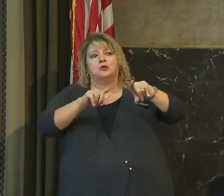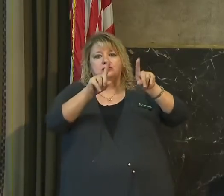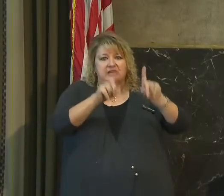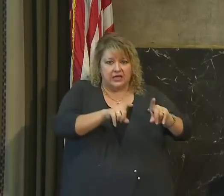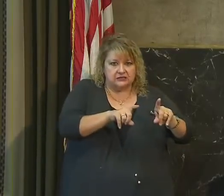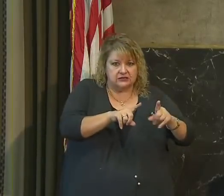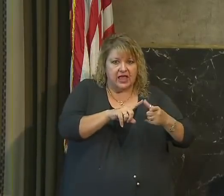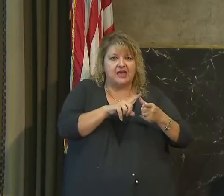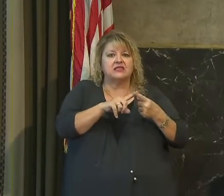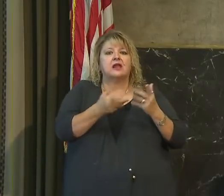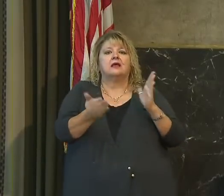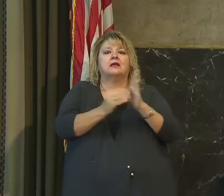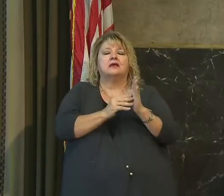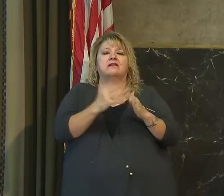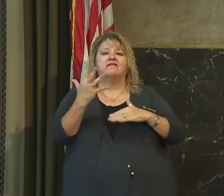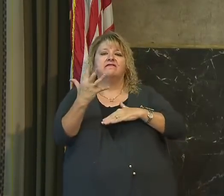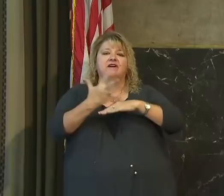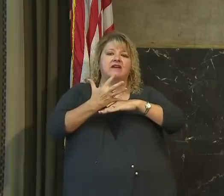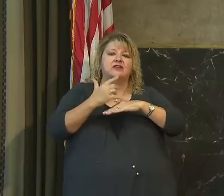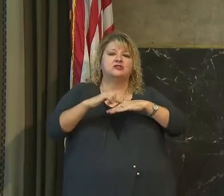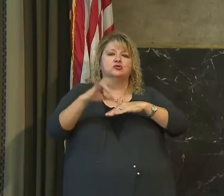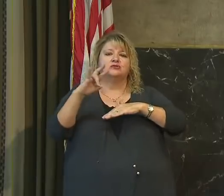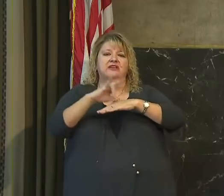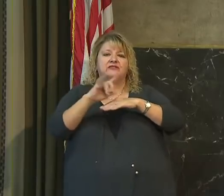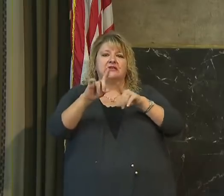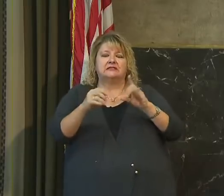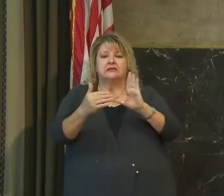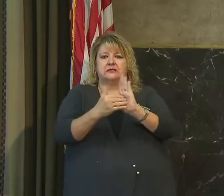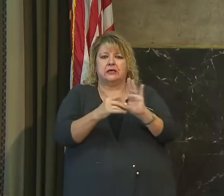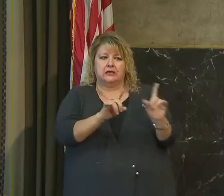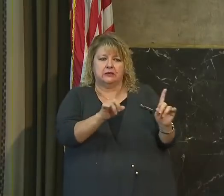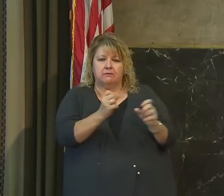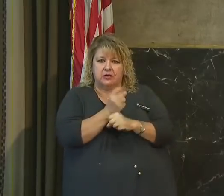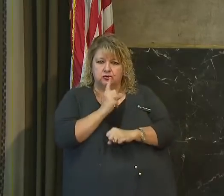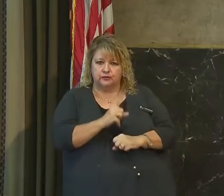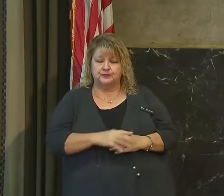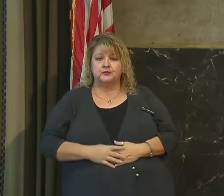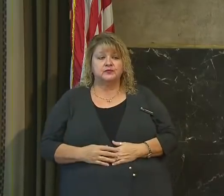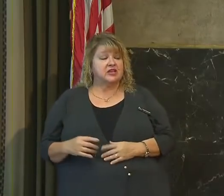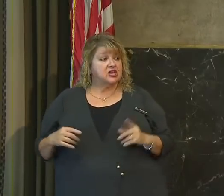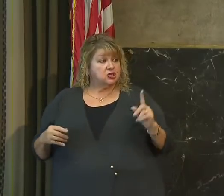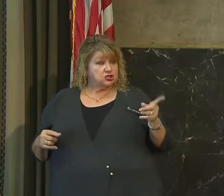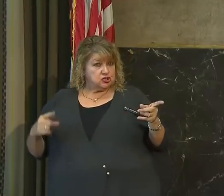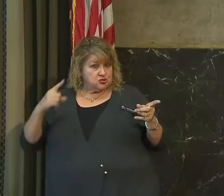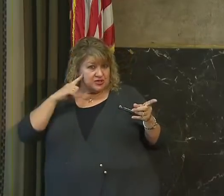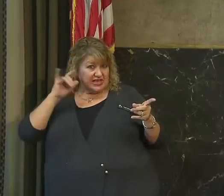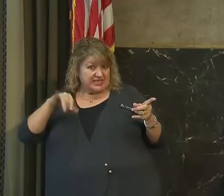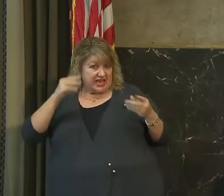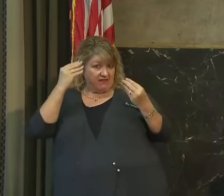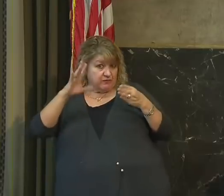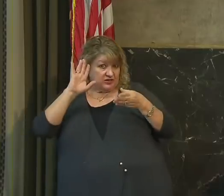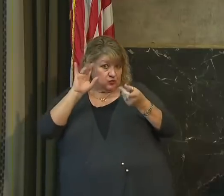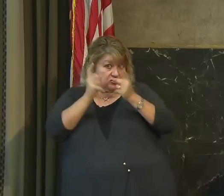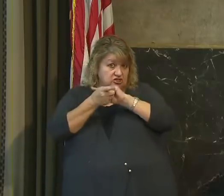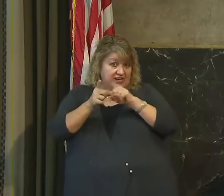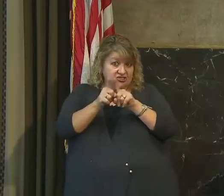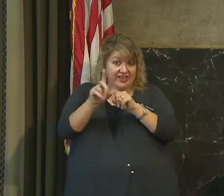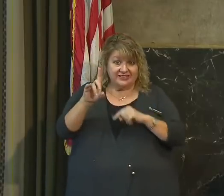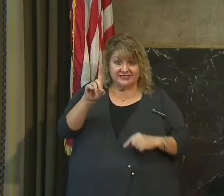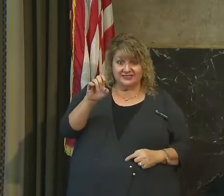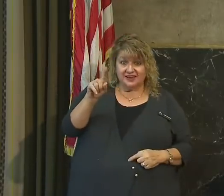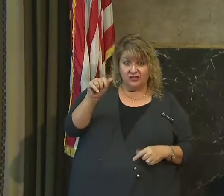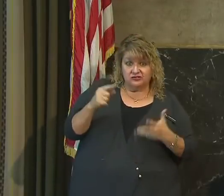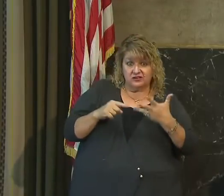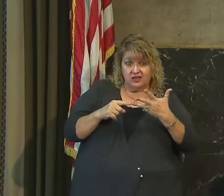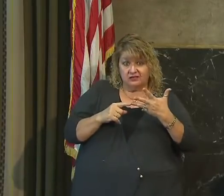7. do you think that guidance is going to change because the Delta variant is more contagious? Yeah, I think it's possible. I think